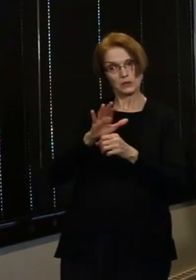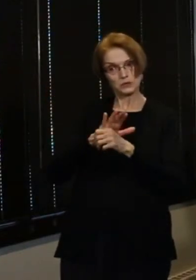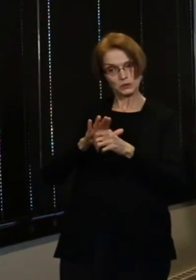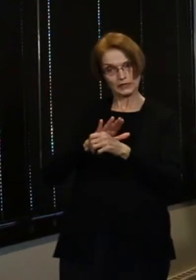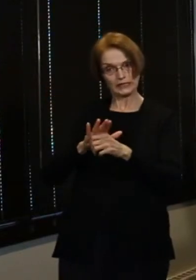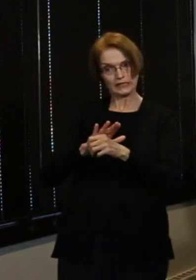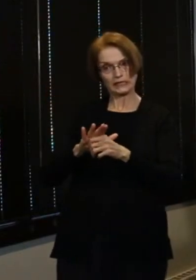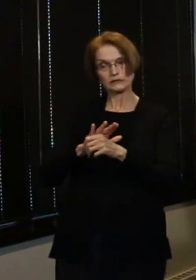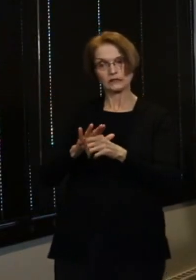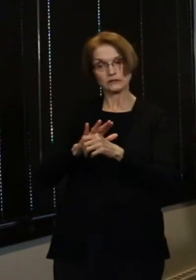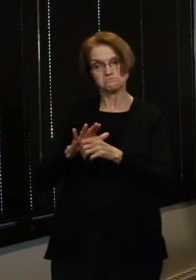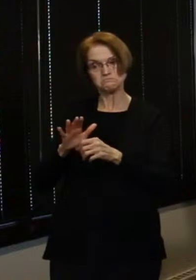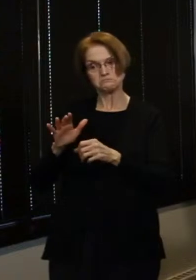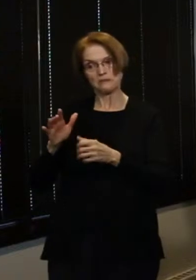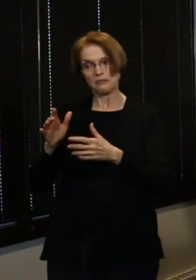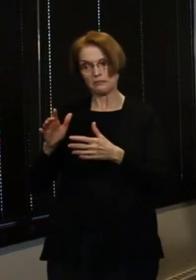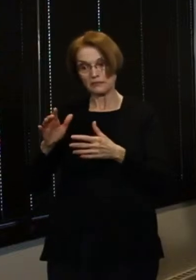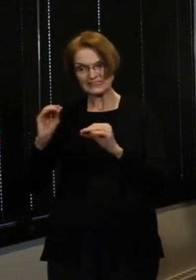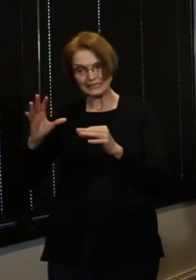them ahead of others in the next tier?